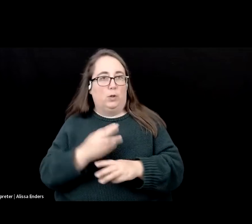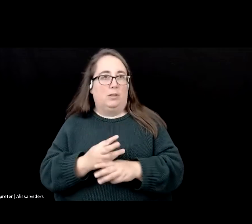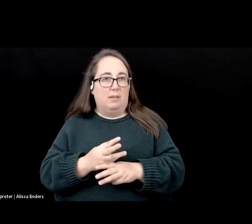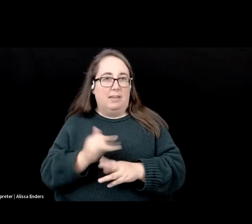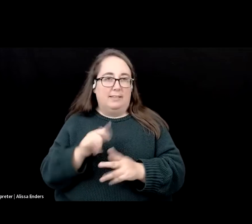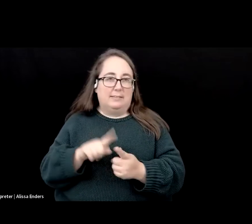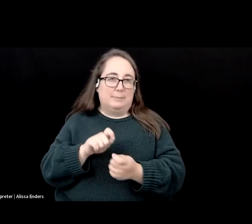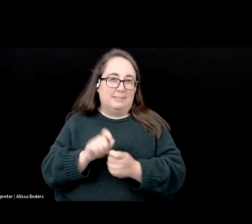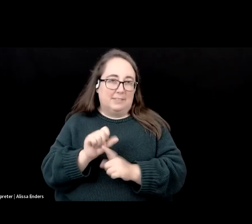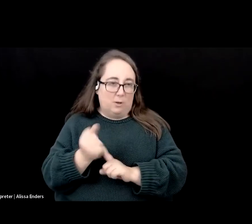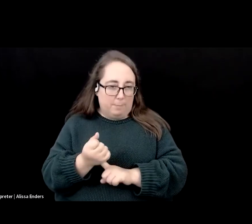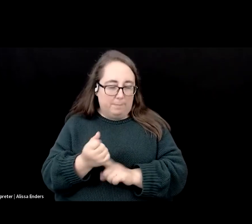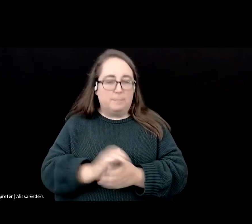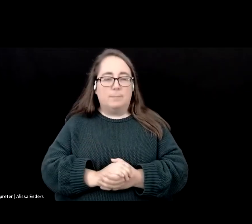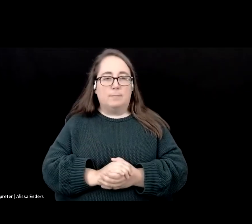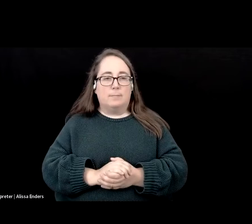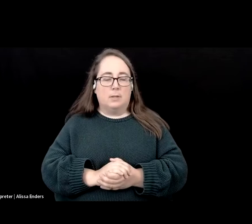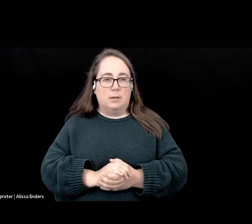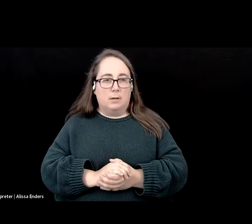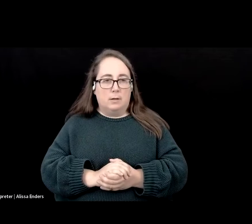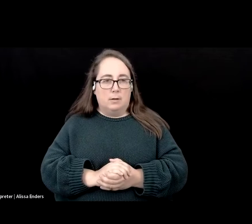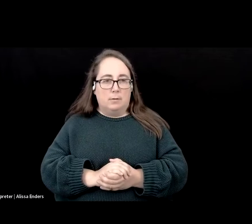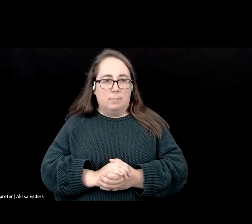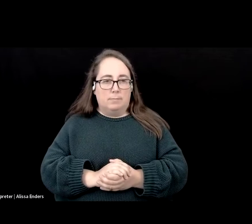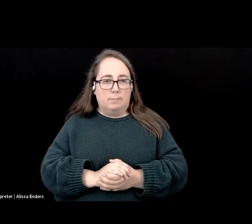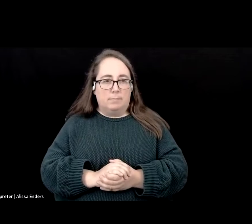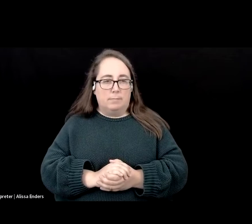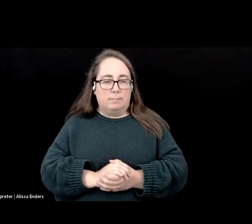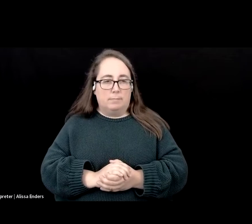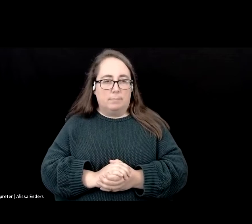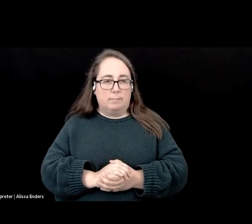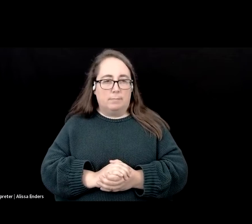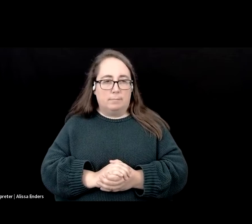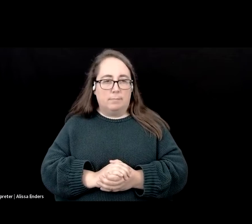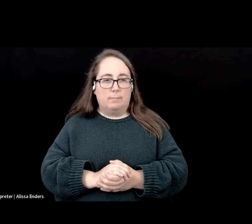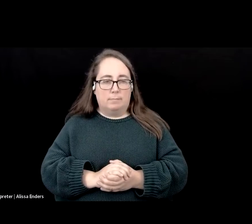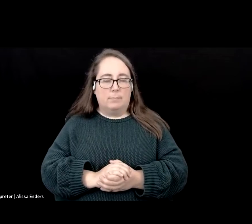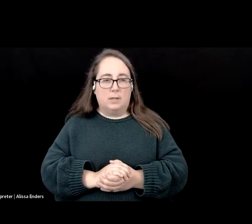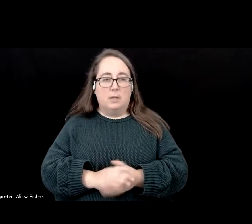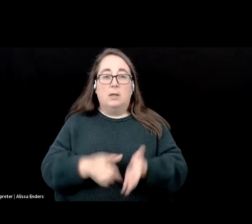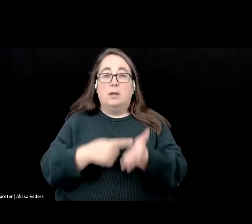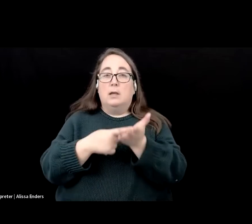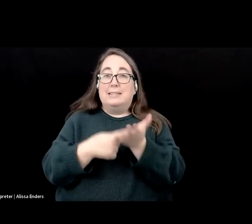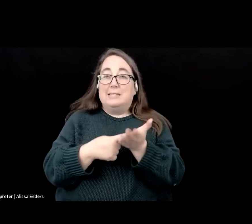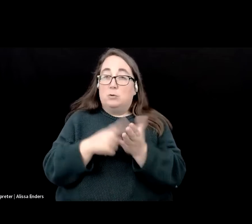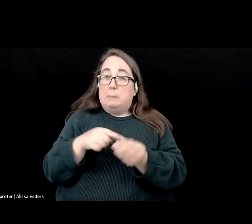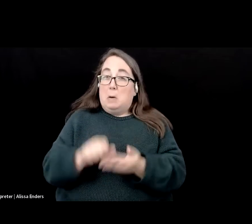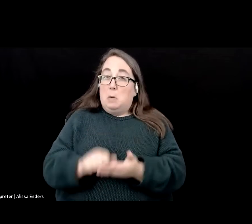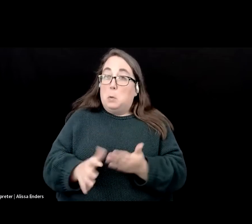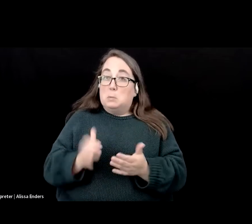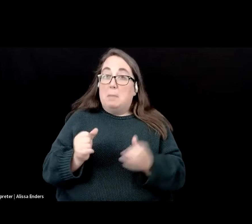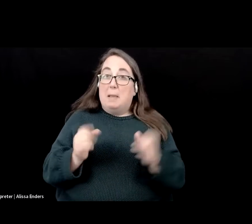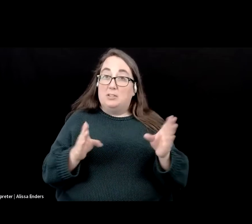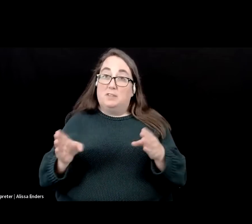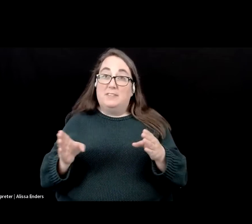specific scenario. And I think actually that is the direction that discourse about abortion may be moving in the United States. And